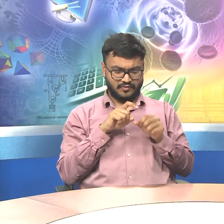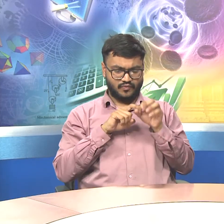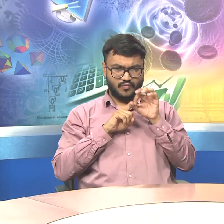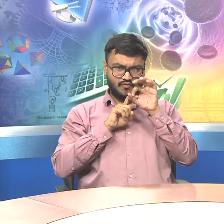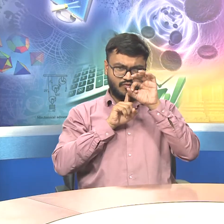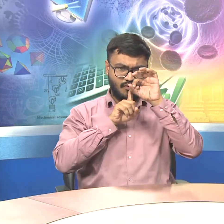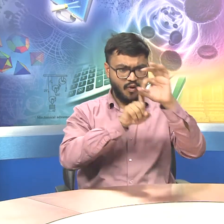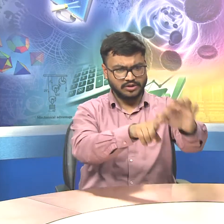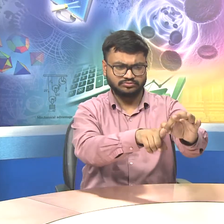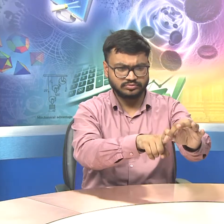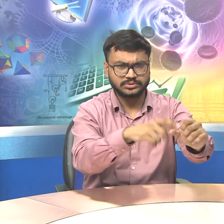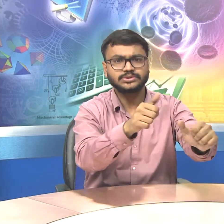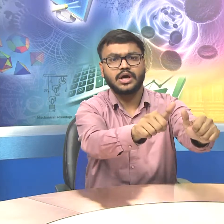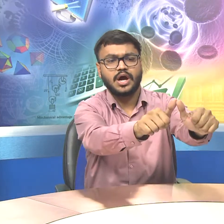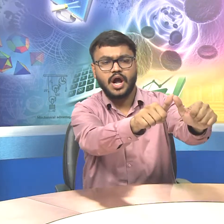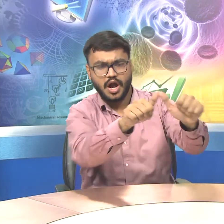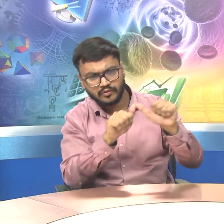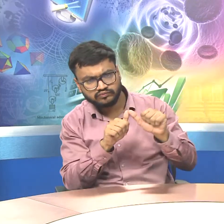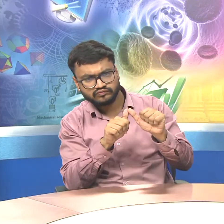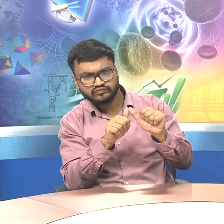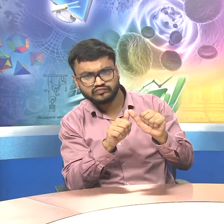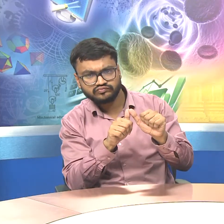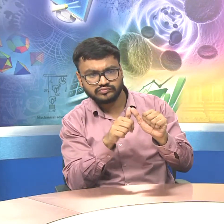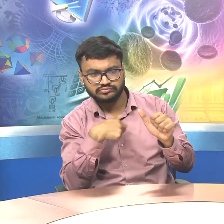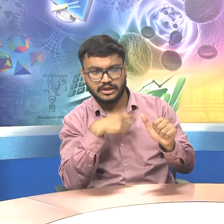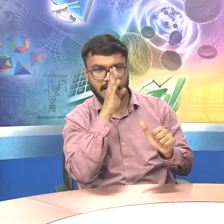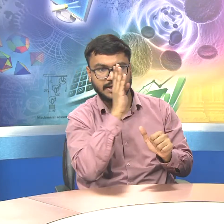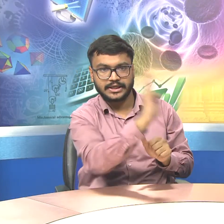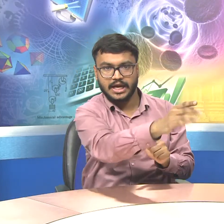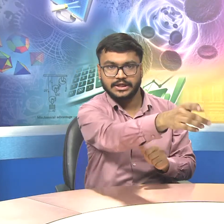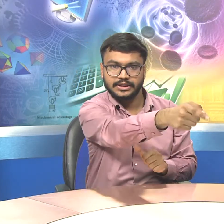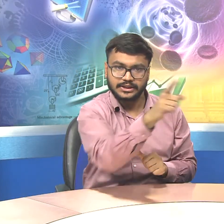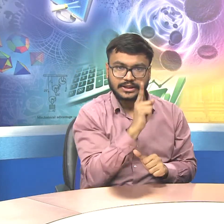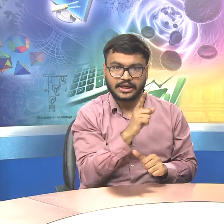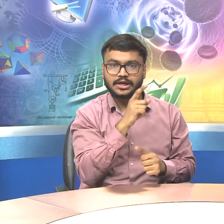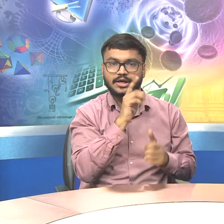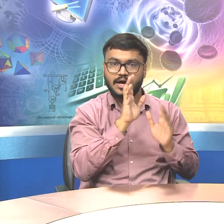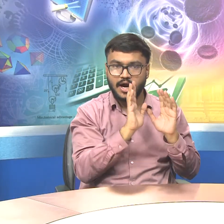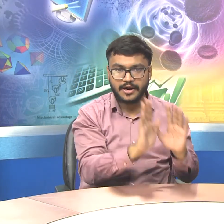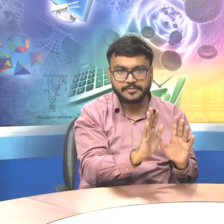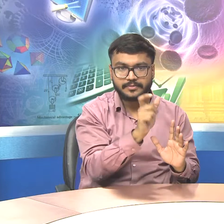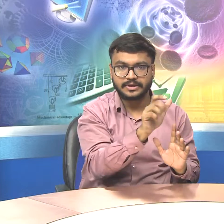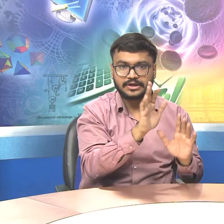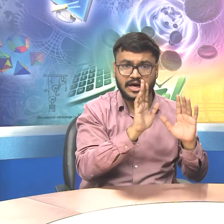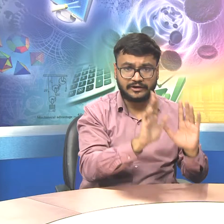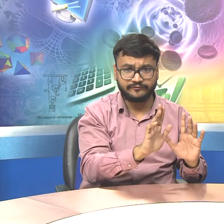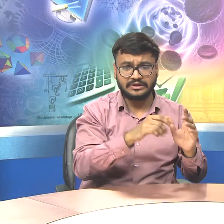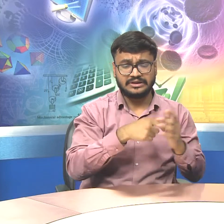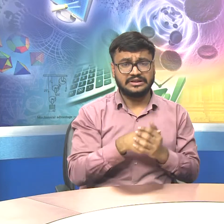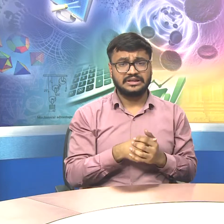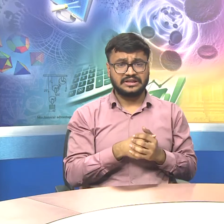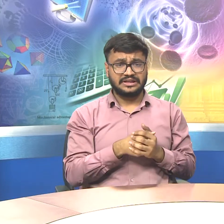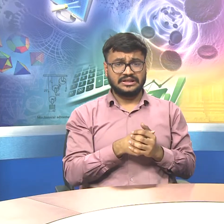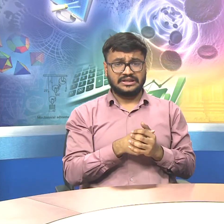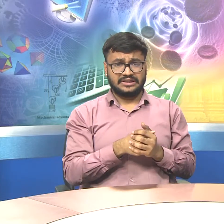Here, movement will decide the meaning of who is questioning and who will answer.